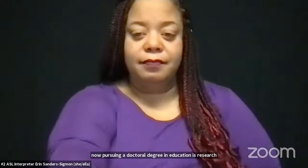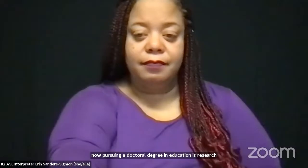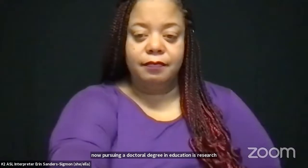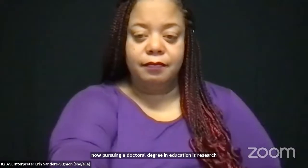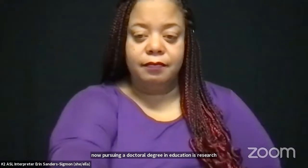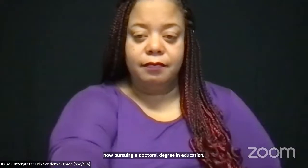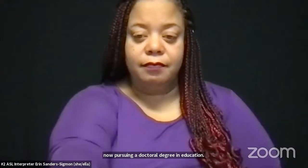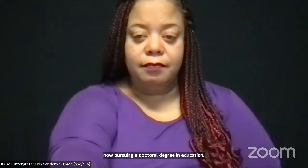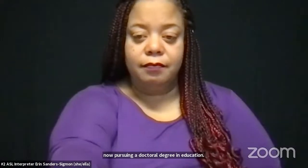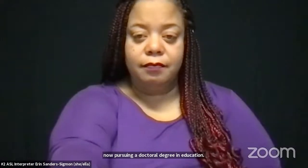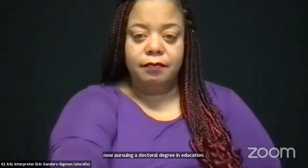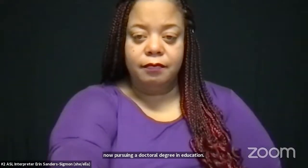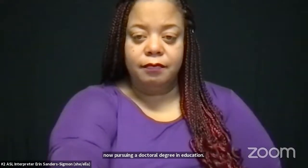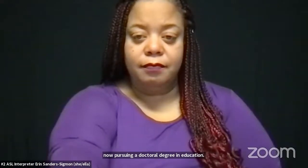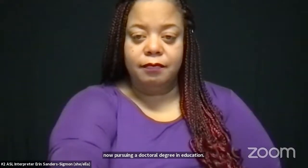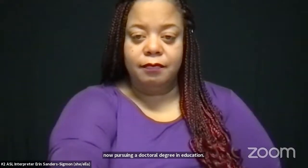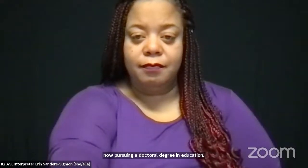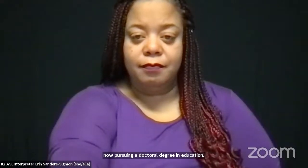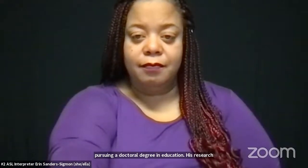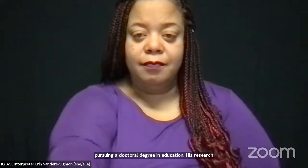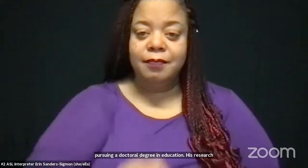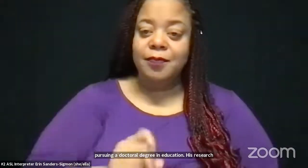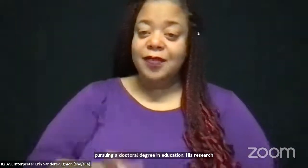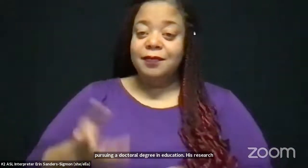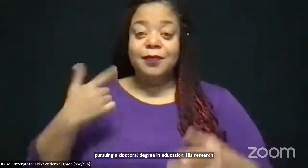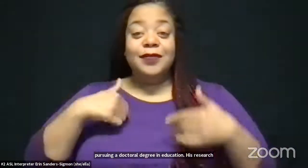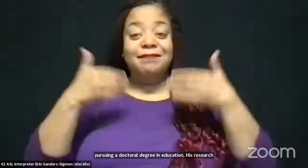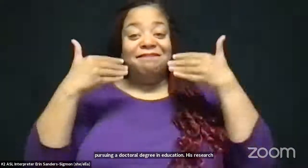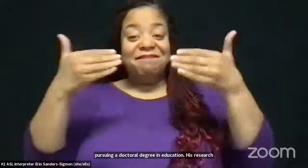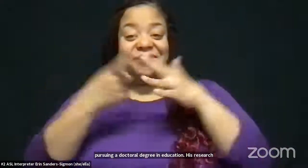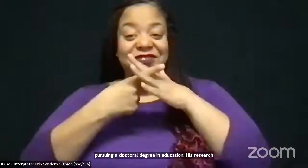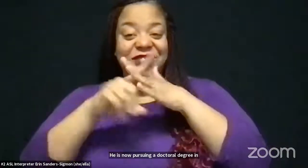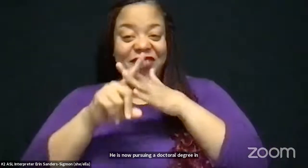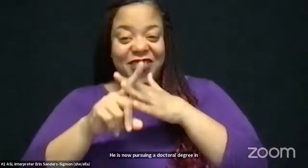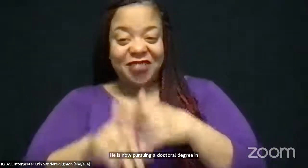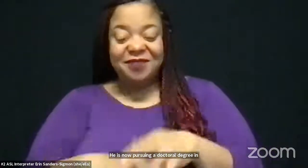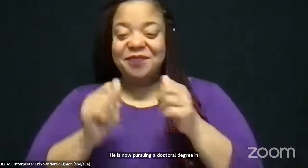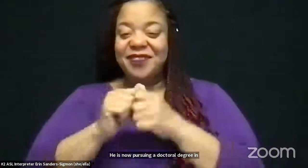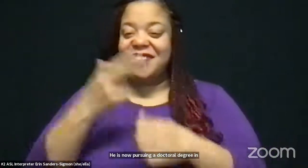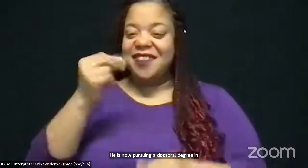And we'll go ahead and start with Holly.